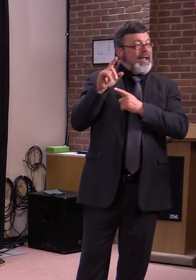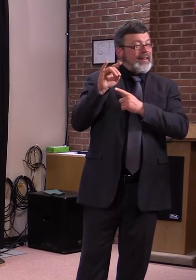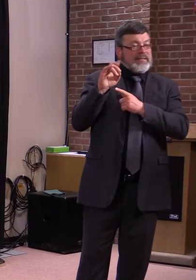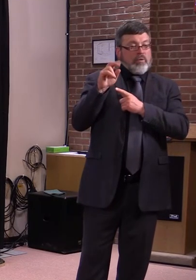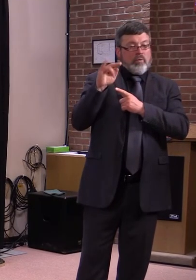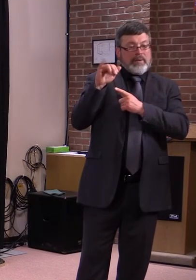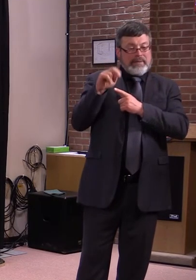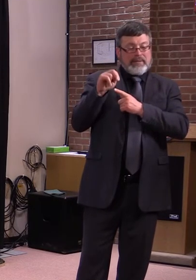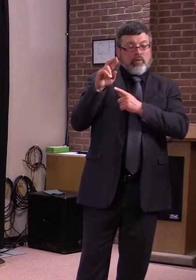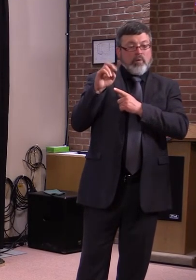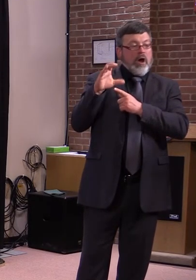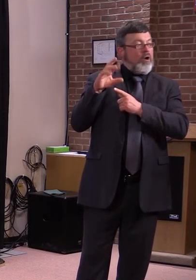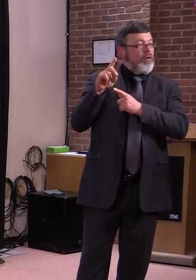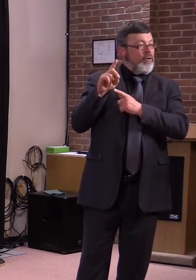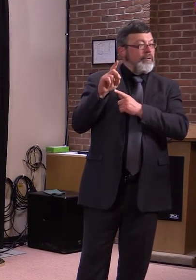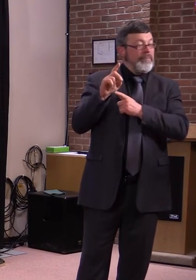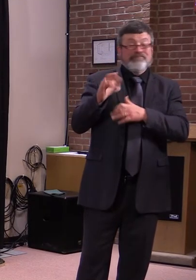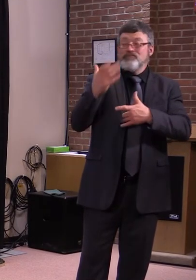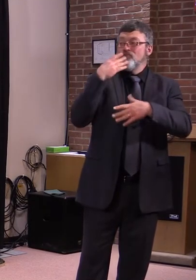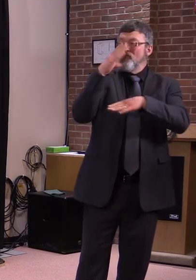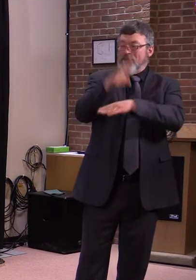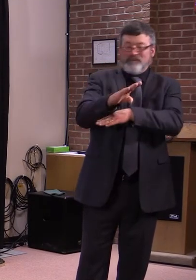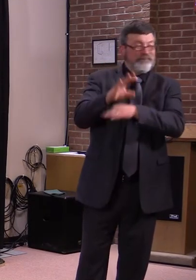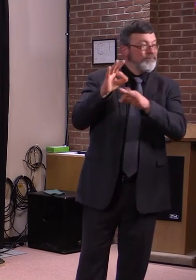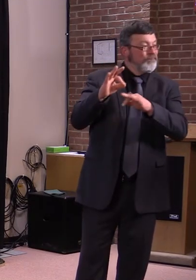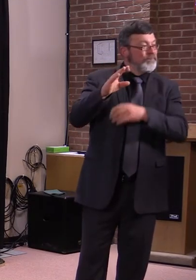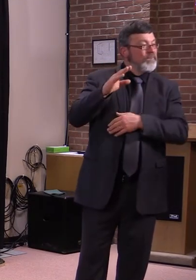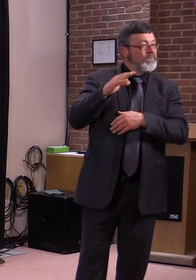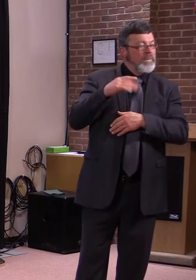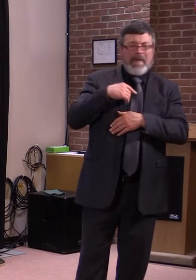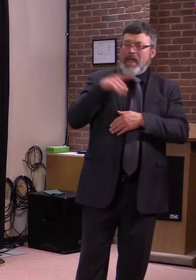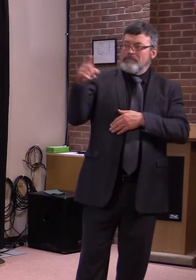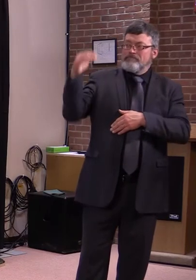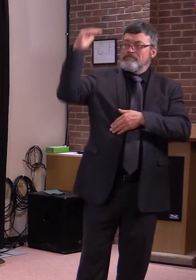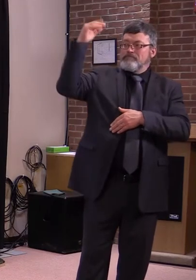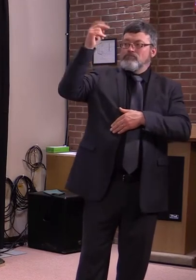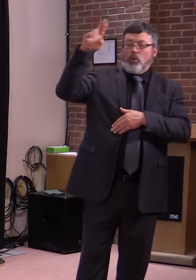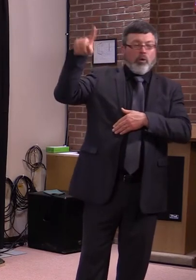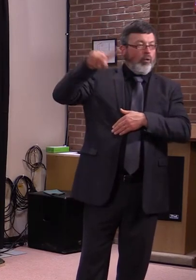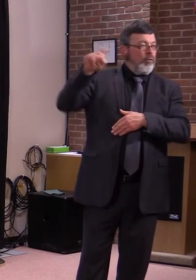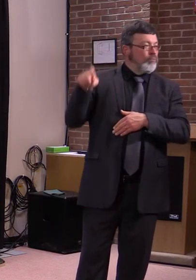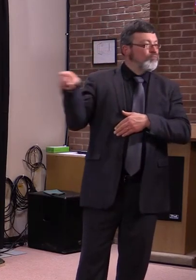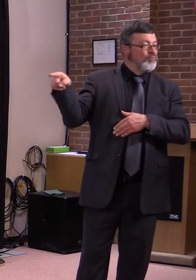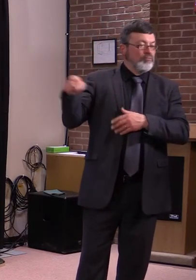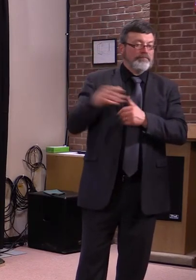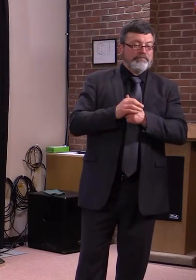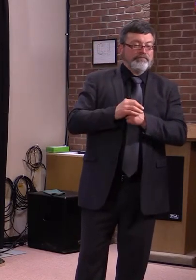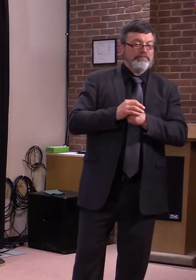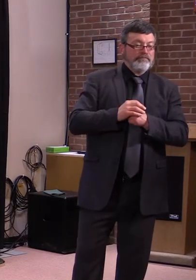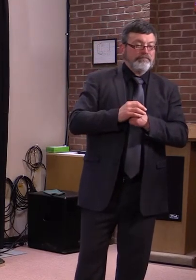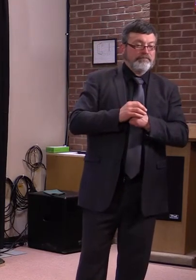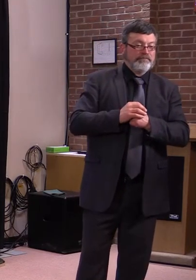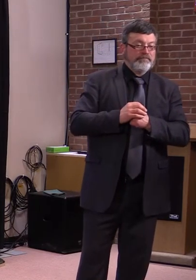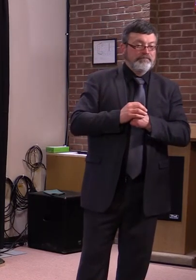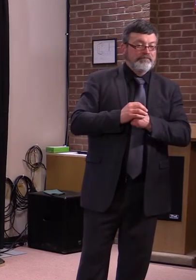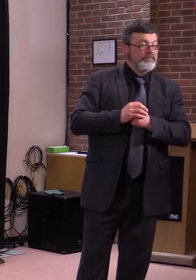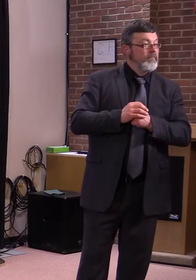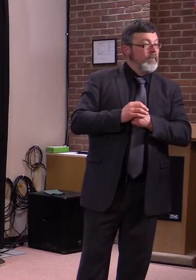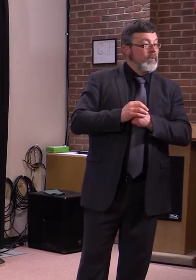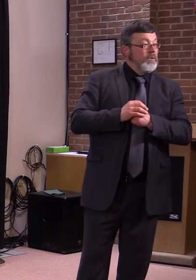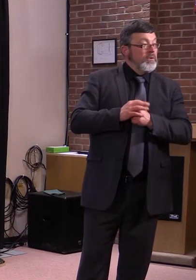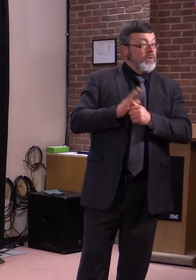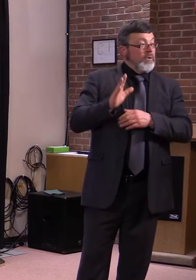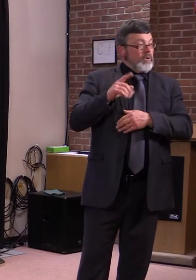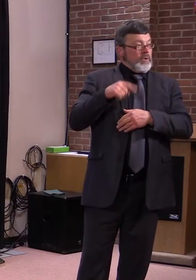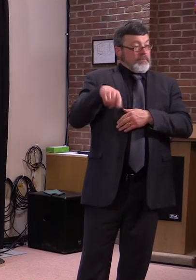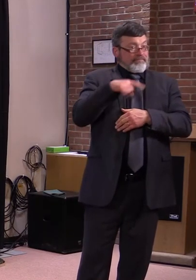Yes, thanks. Good afternoon. For Dr. Levine, looking at the results of the self-reported tests